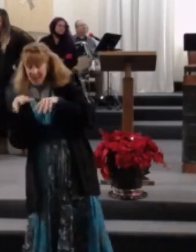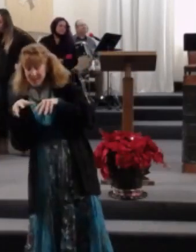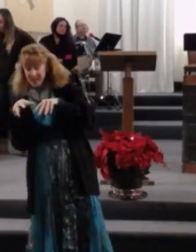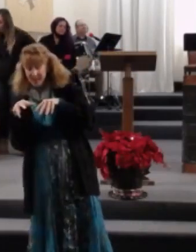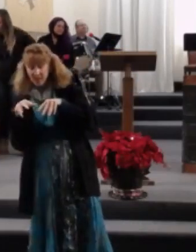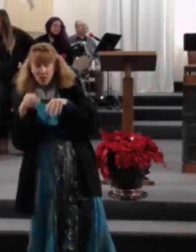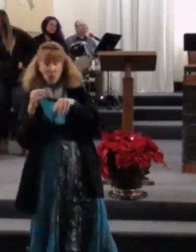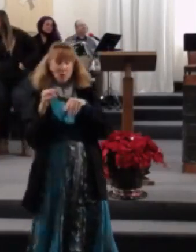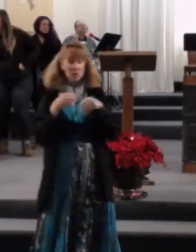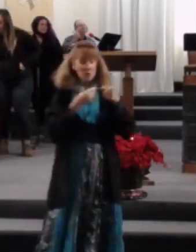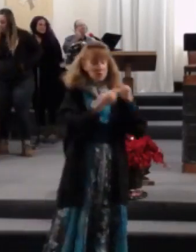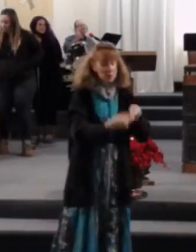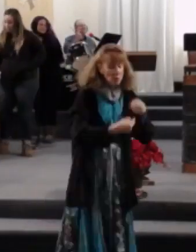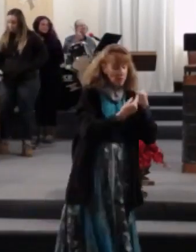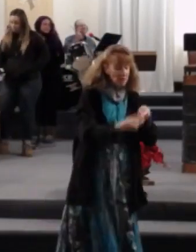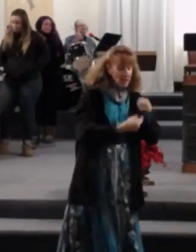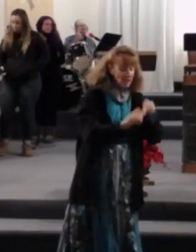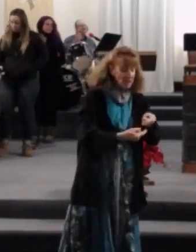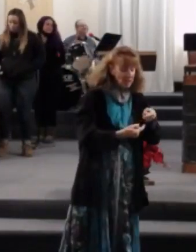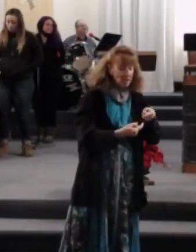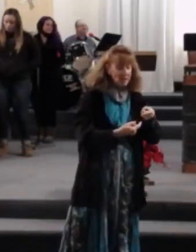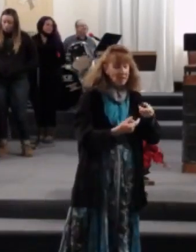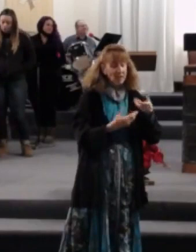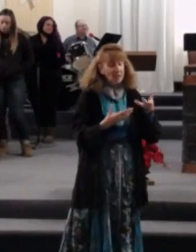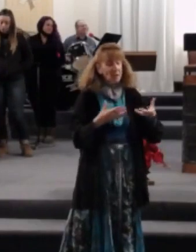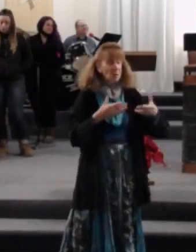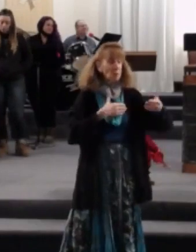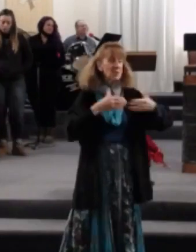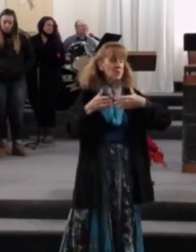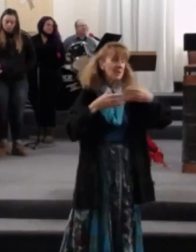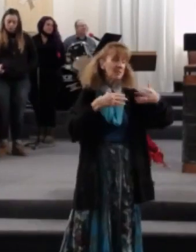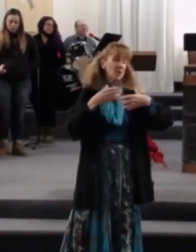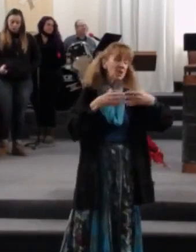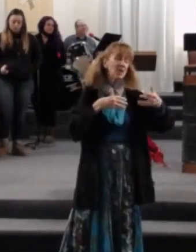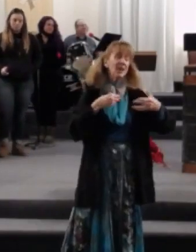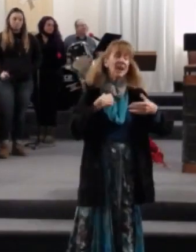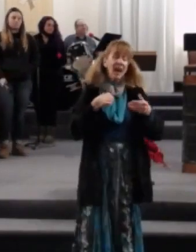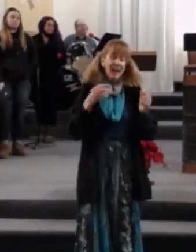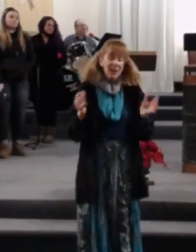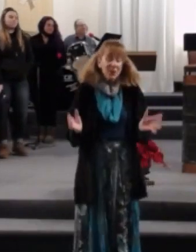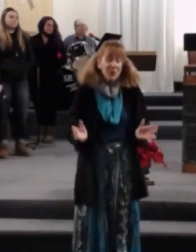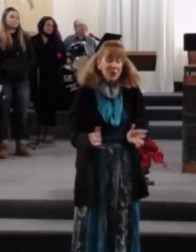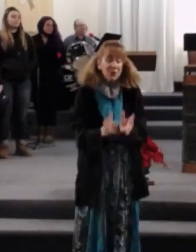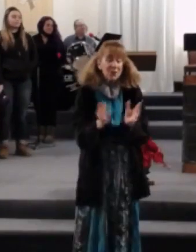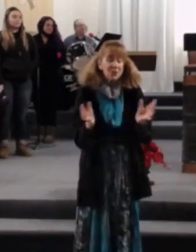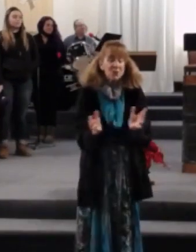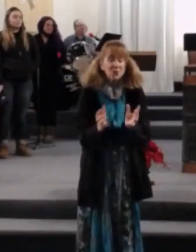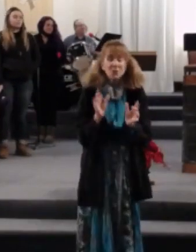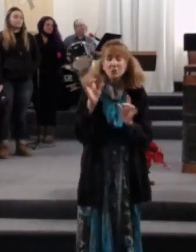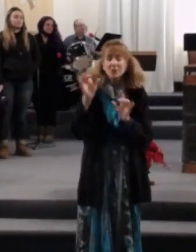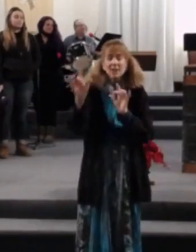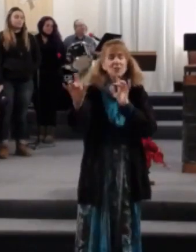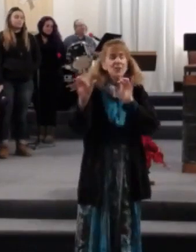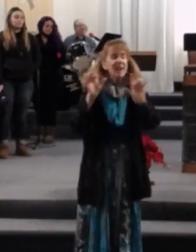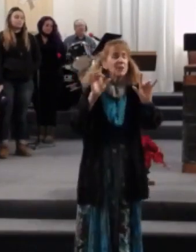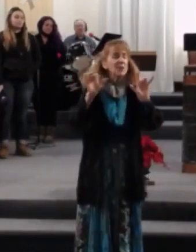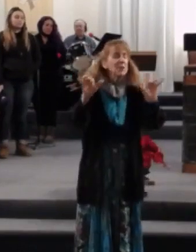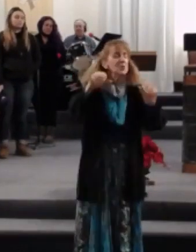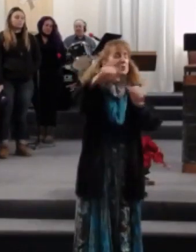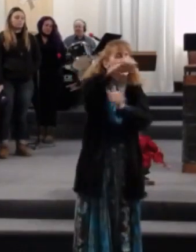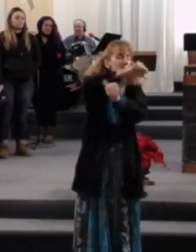or if you are struggling and you are clinging on to him with everything you have, I encourage you to remember that God is good. Amen.